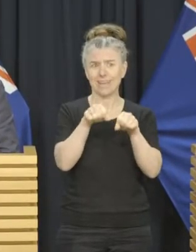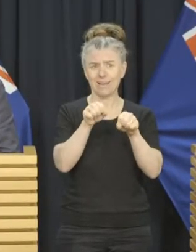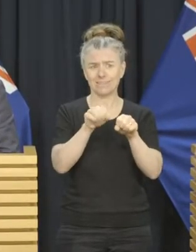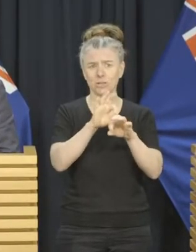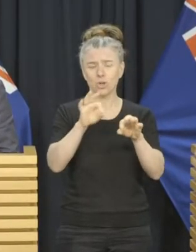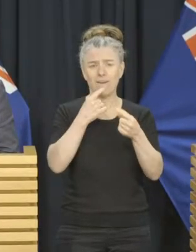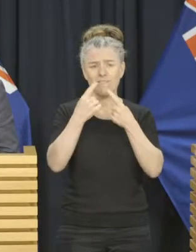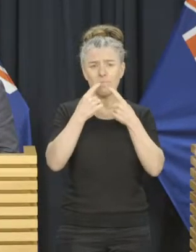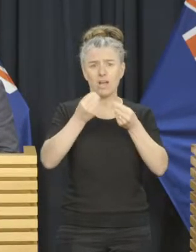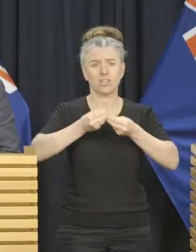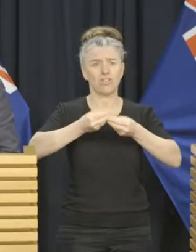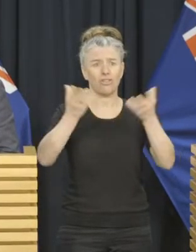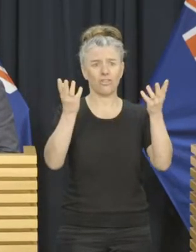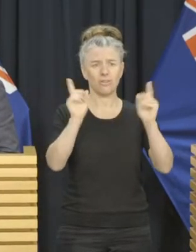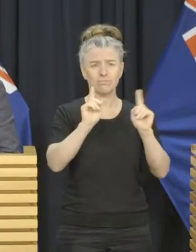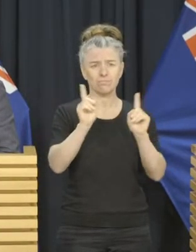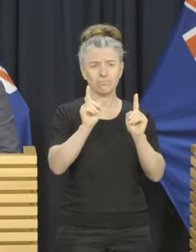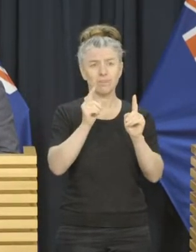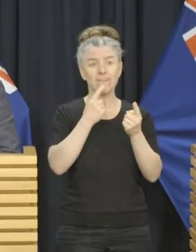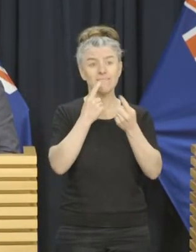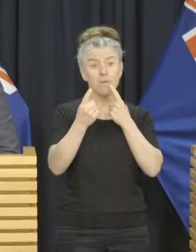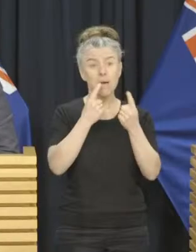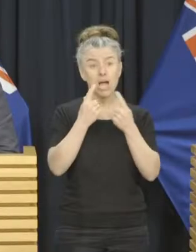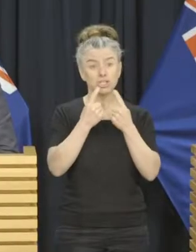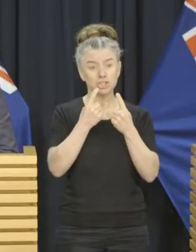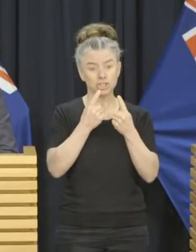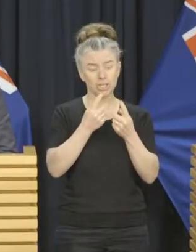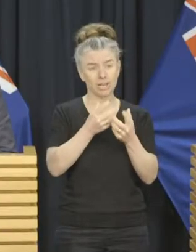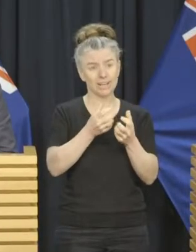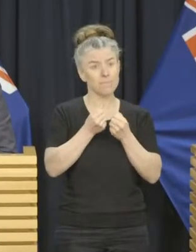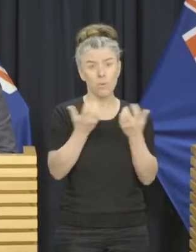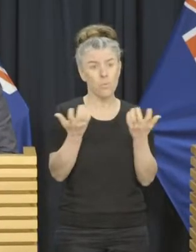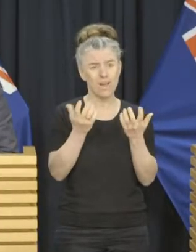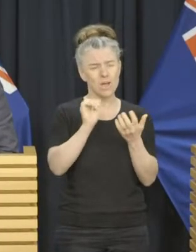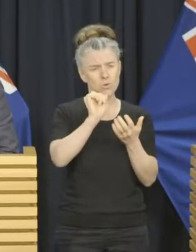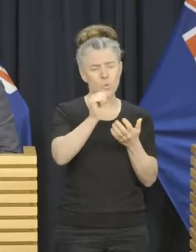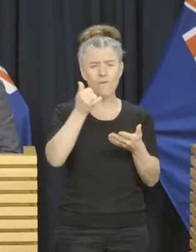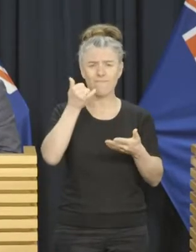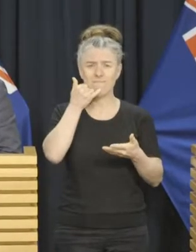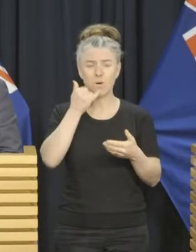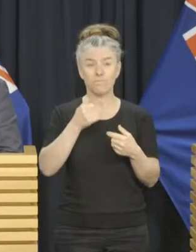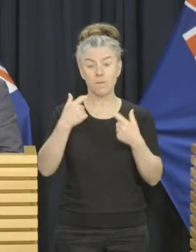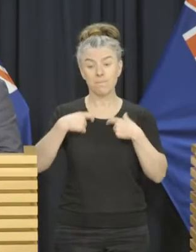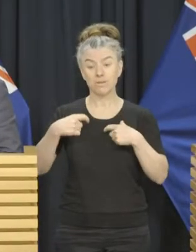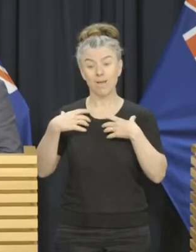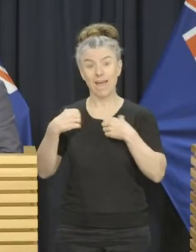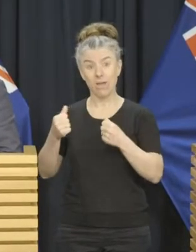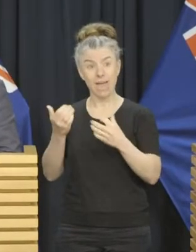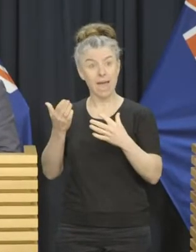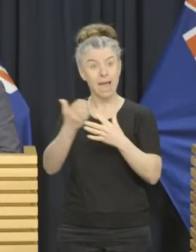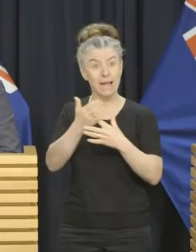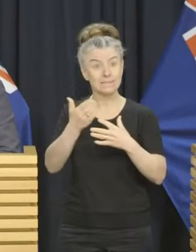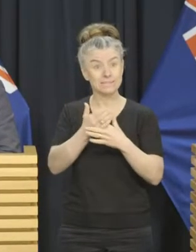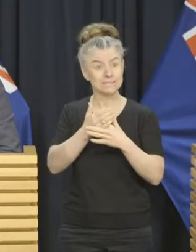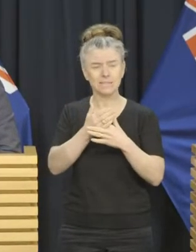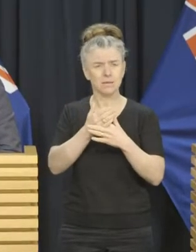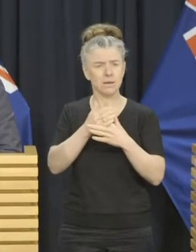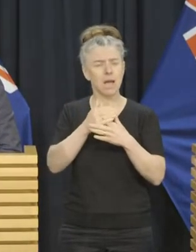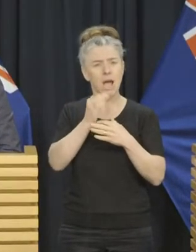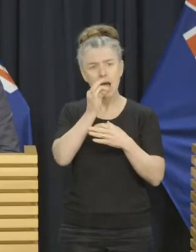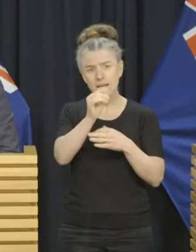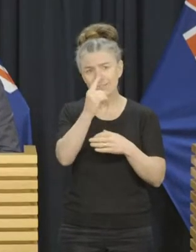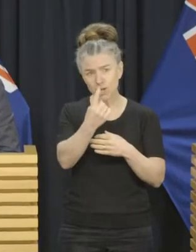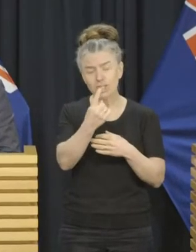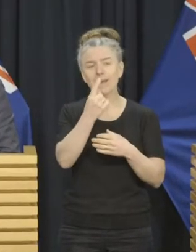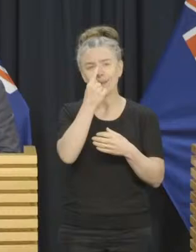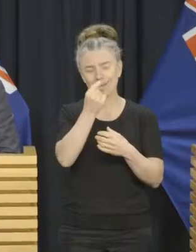it. Your digital diary is kept securely on your own phone, and the Ministry of Health can't access it without your permission. It's